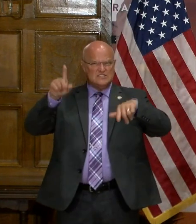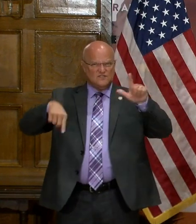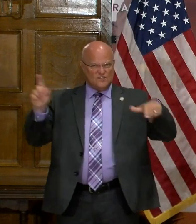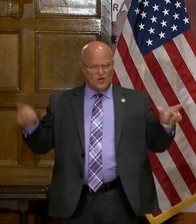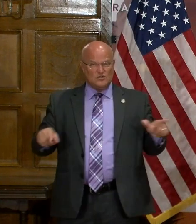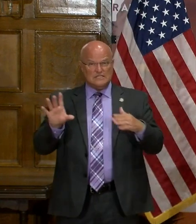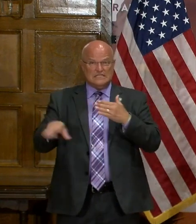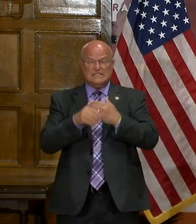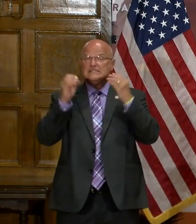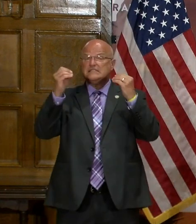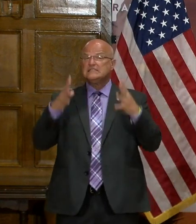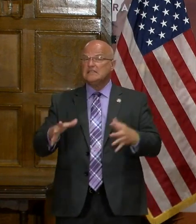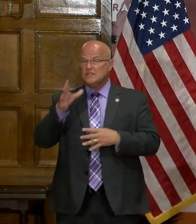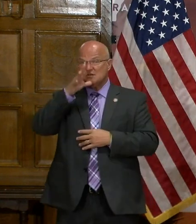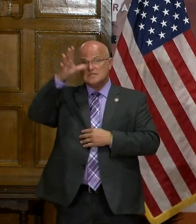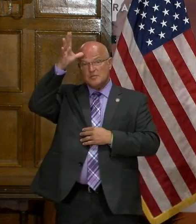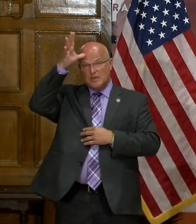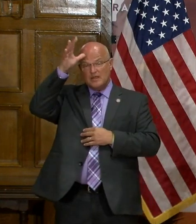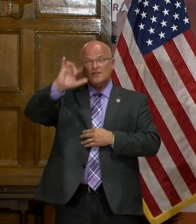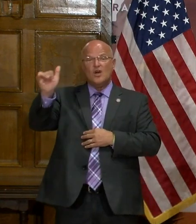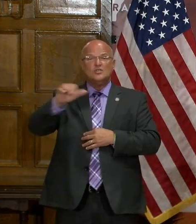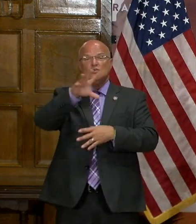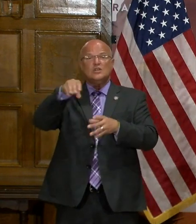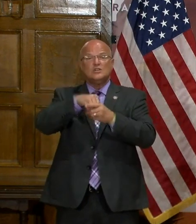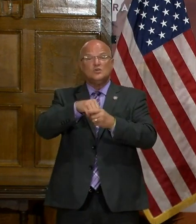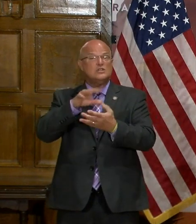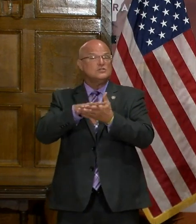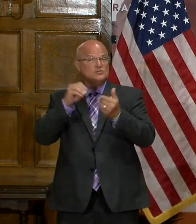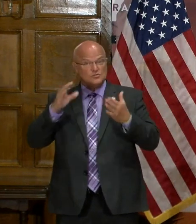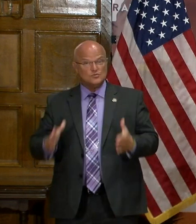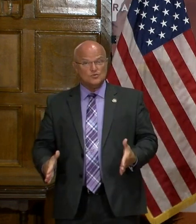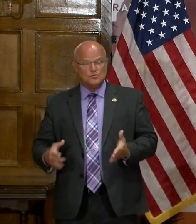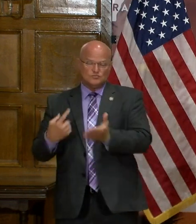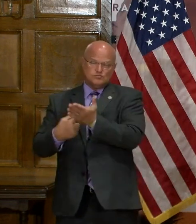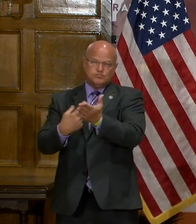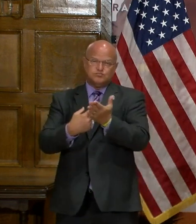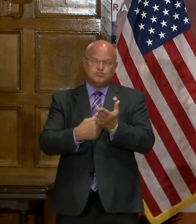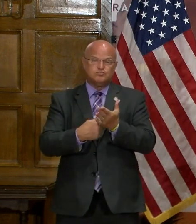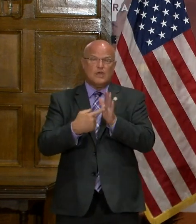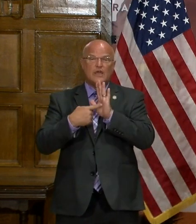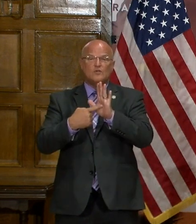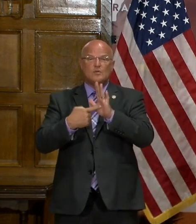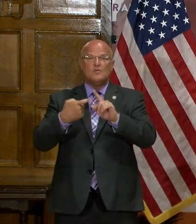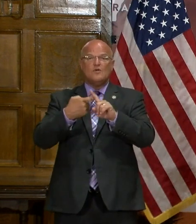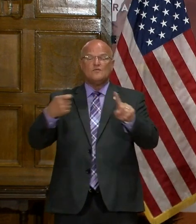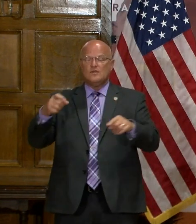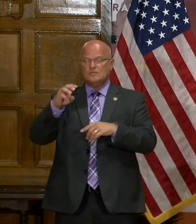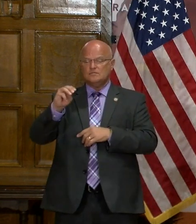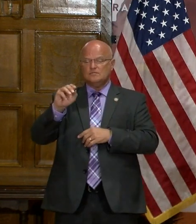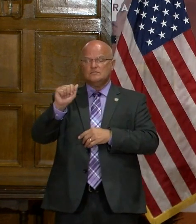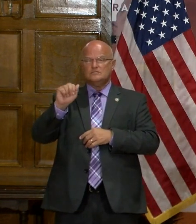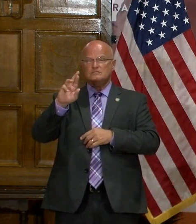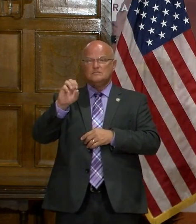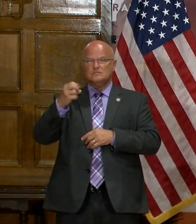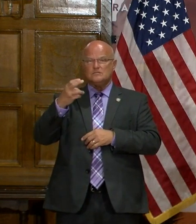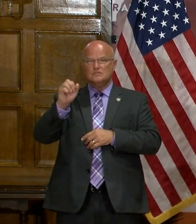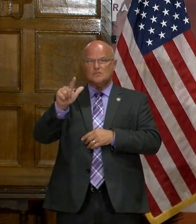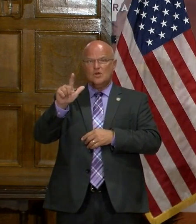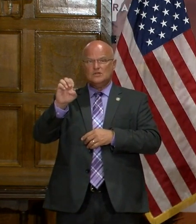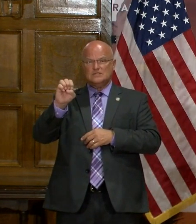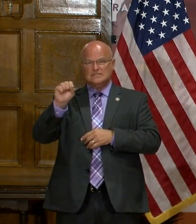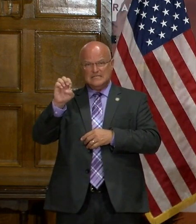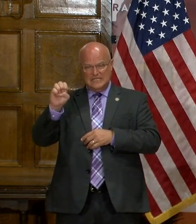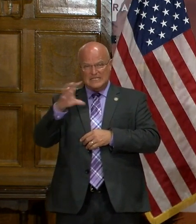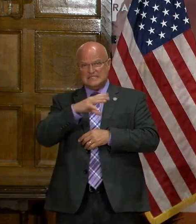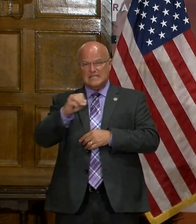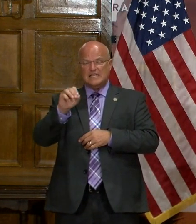In addition to teachers and parents, they also included students, and they included representatives from the Marshallese and Latino communities on